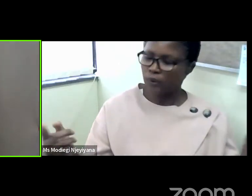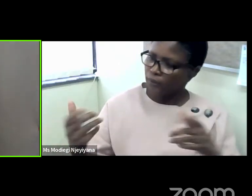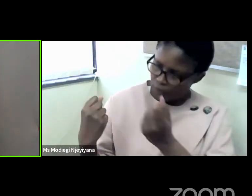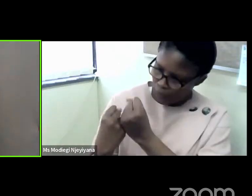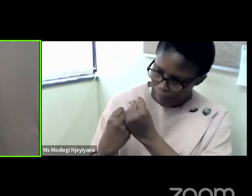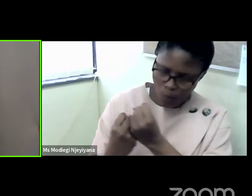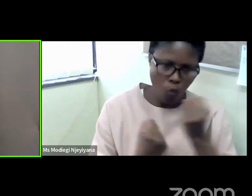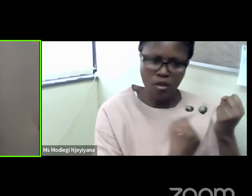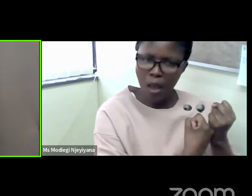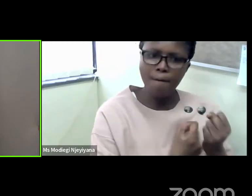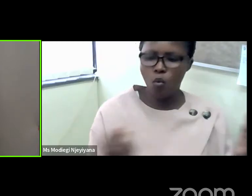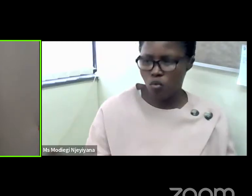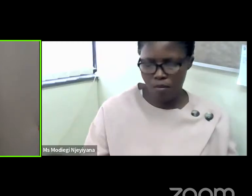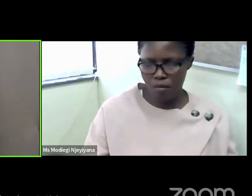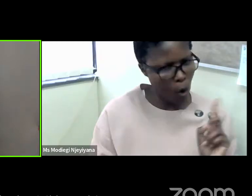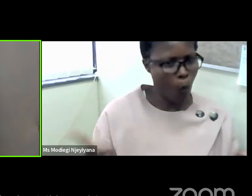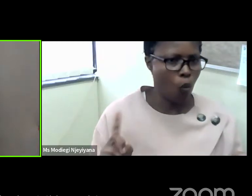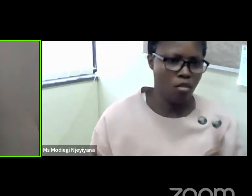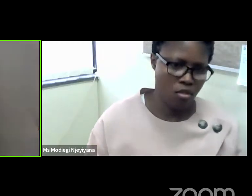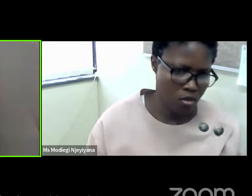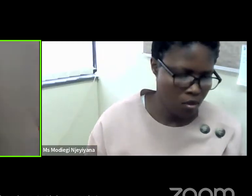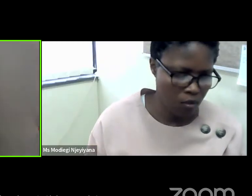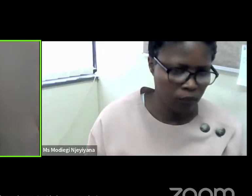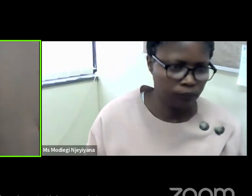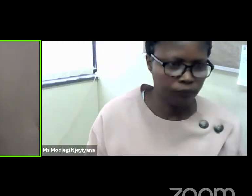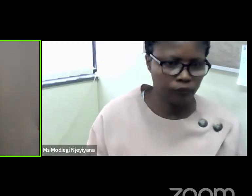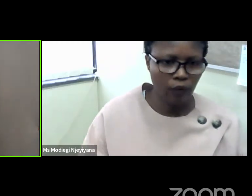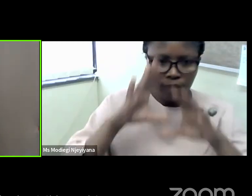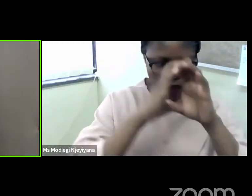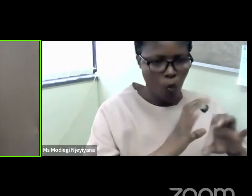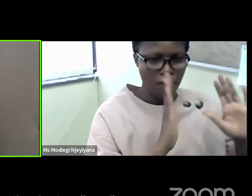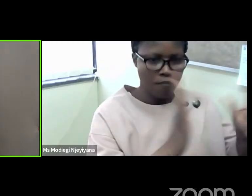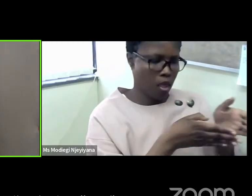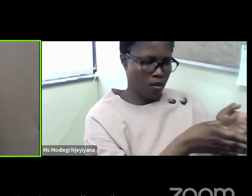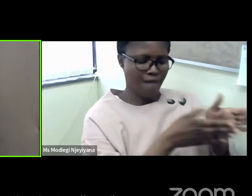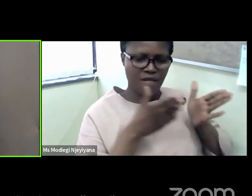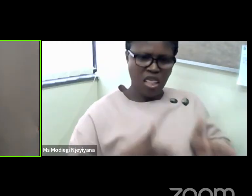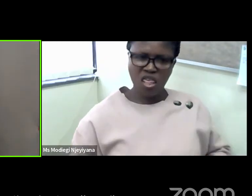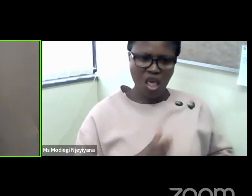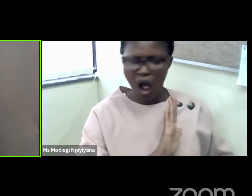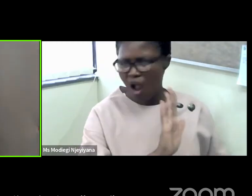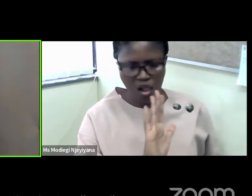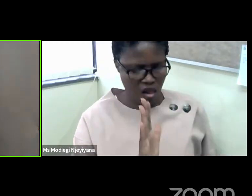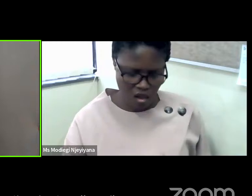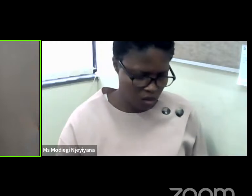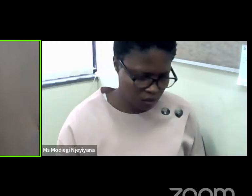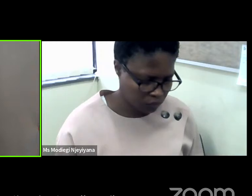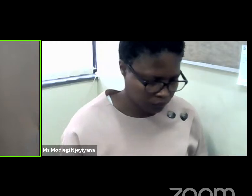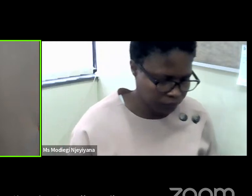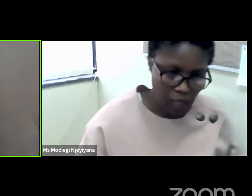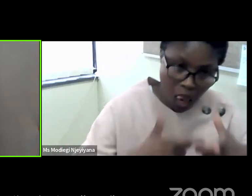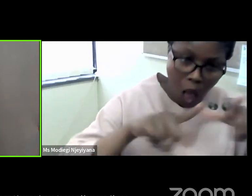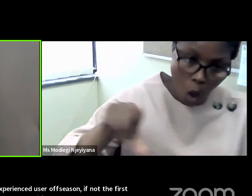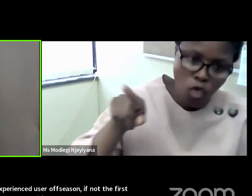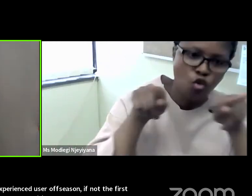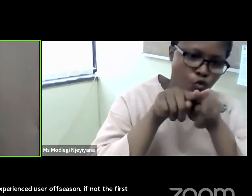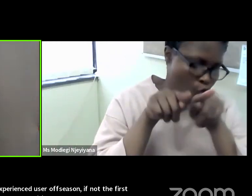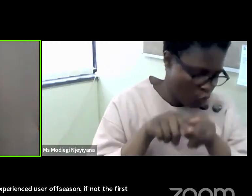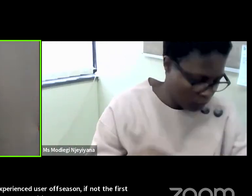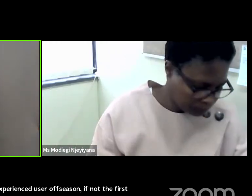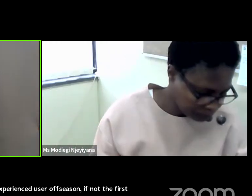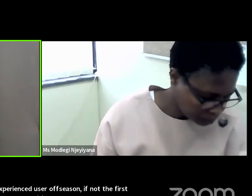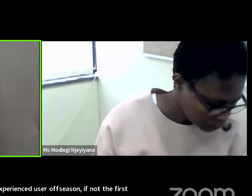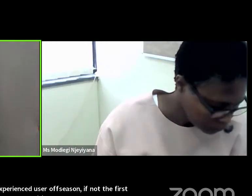and is an experienced user of Sasl, if not a first Sasl user. It's not only